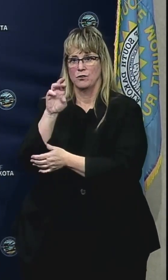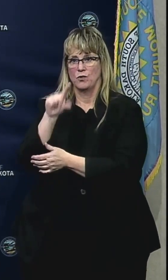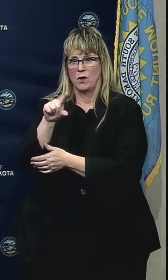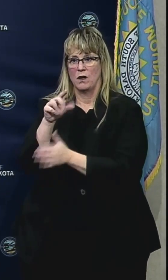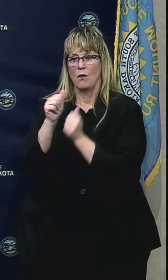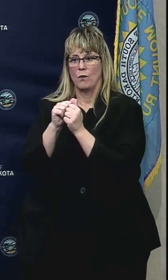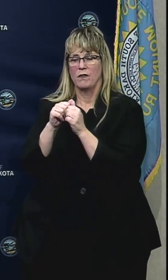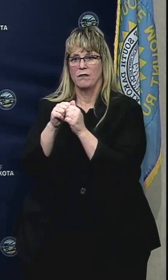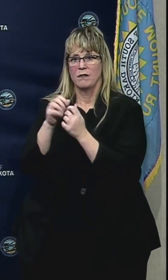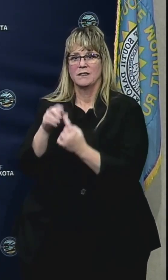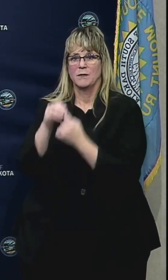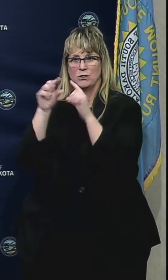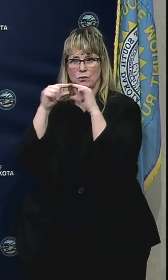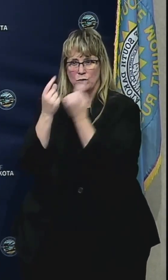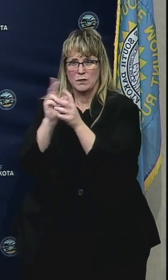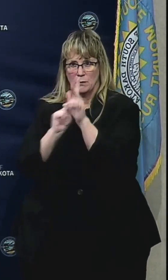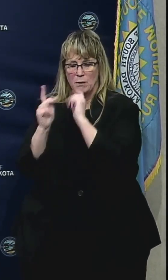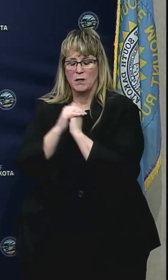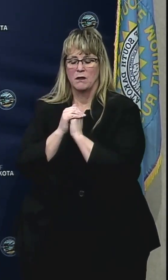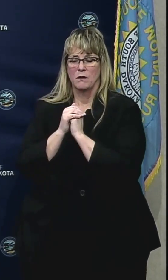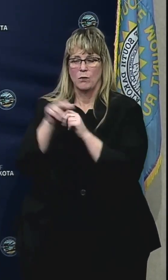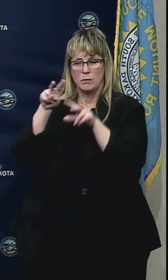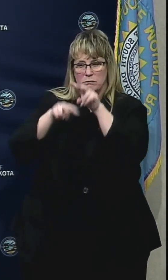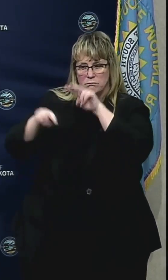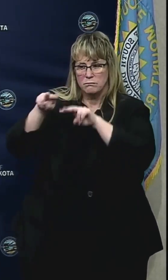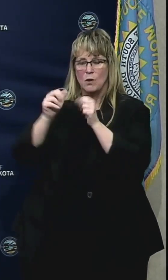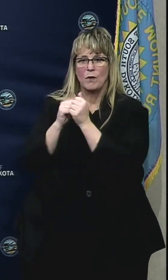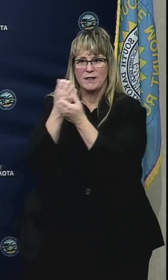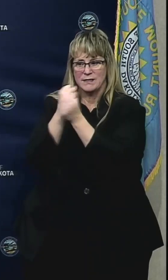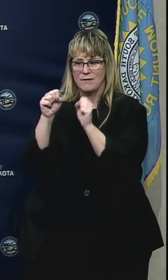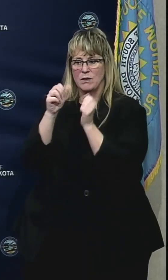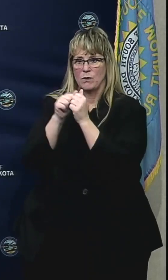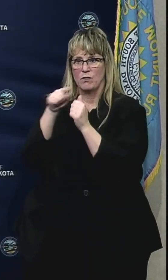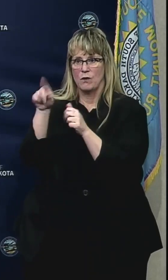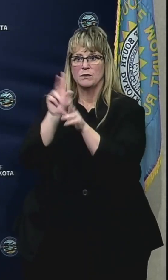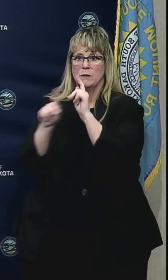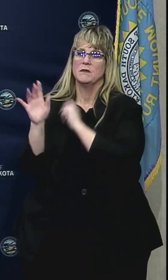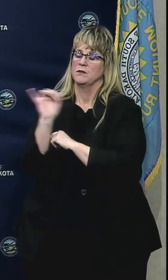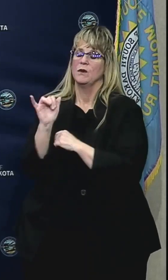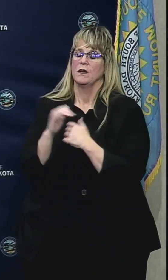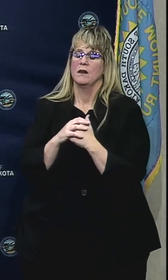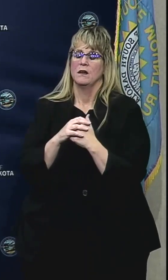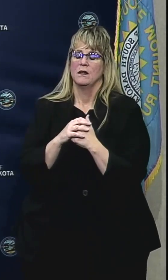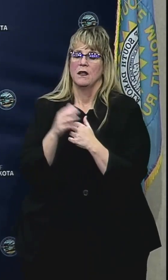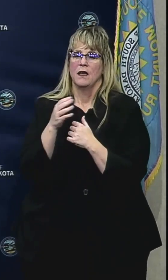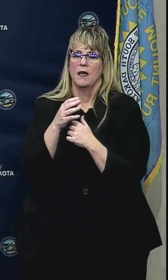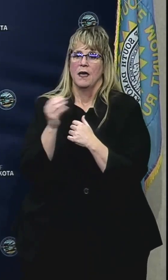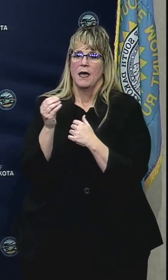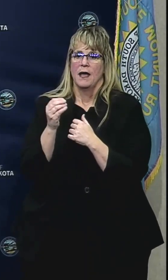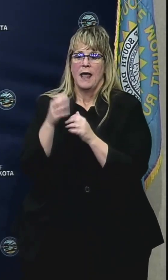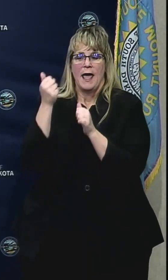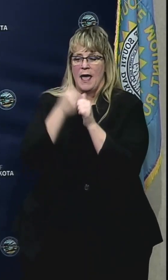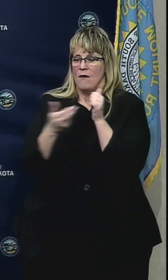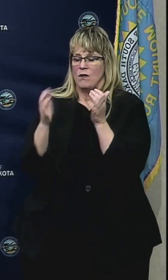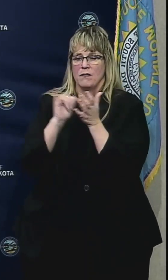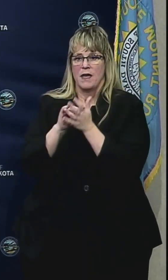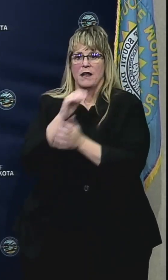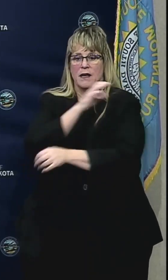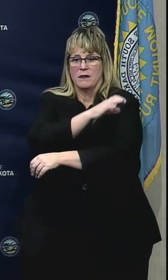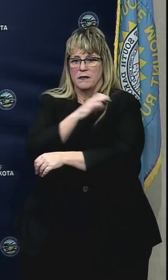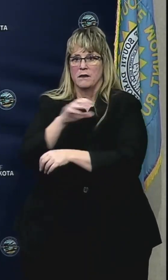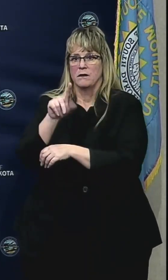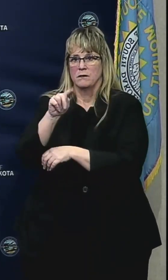certain populations. Of course, we'll be watching and monitoring safety for those individuals as well, and doing everything that a clinical